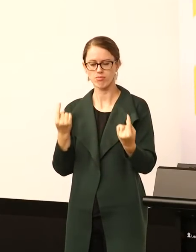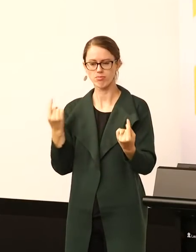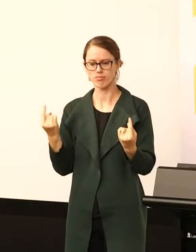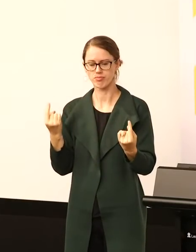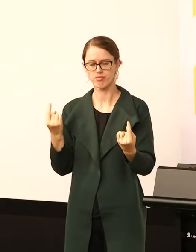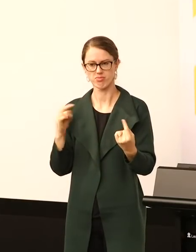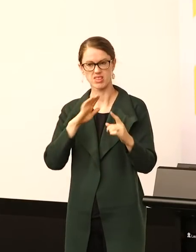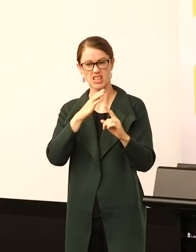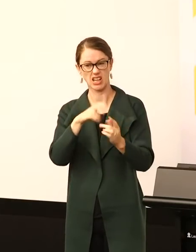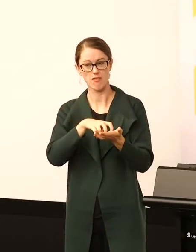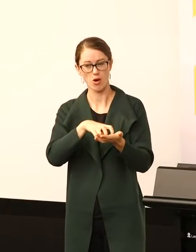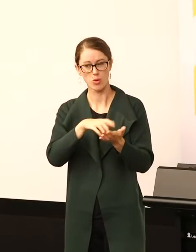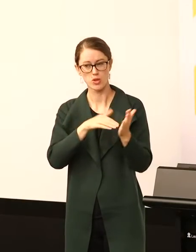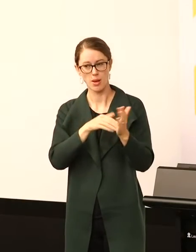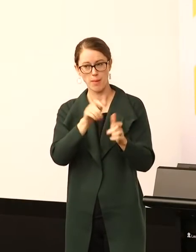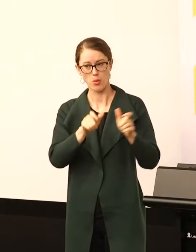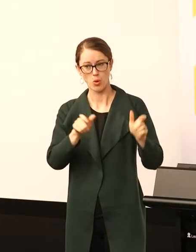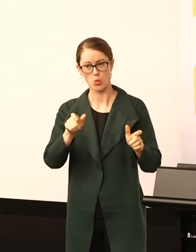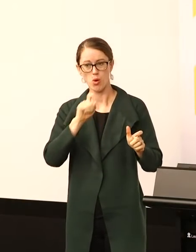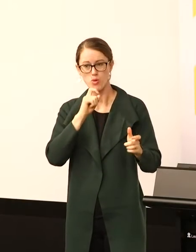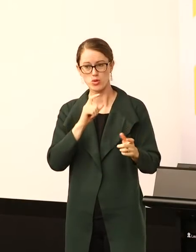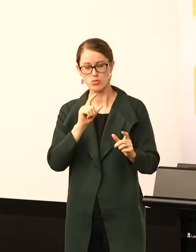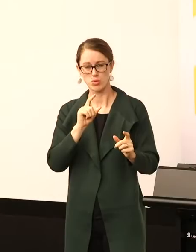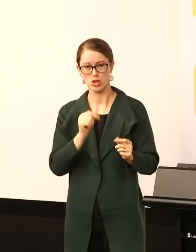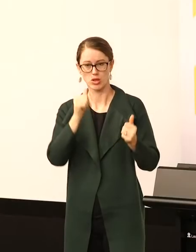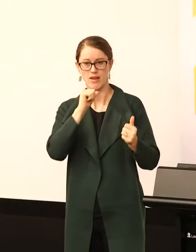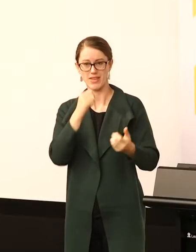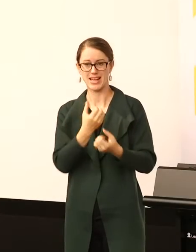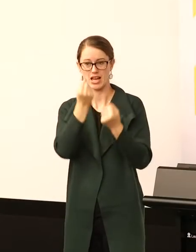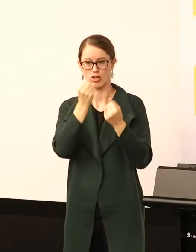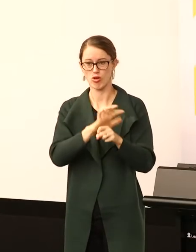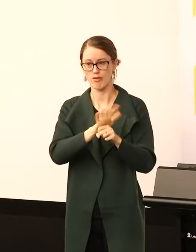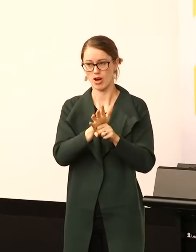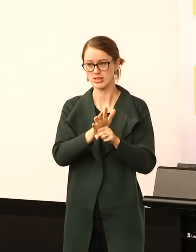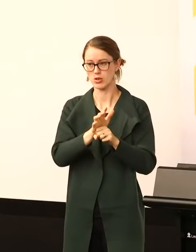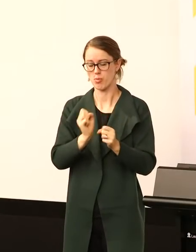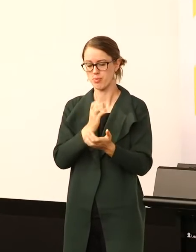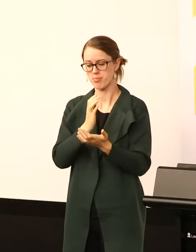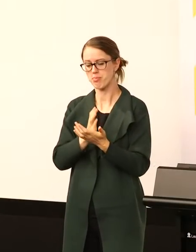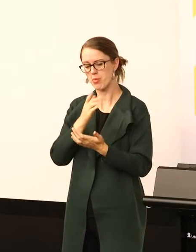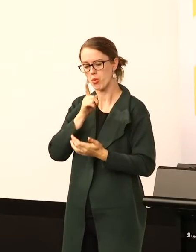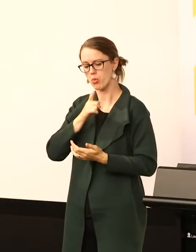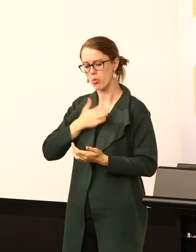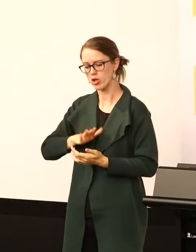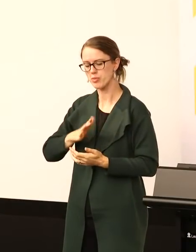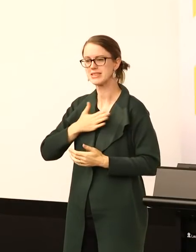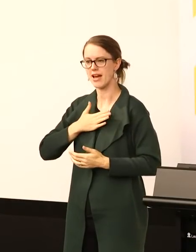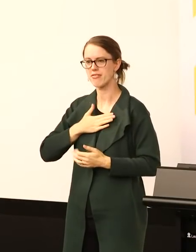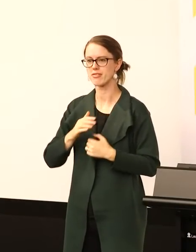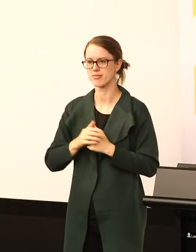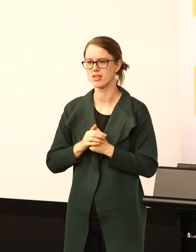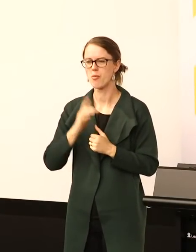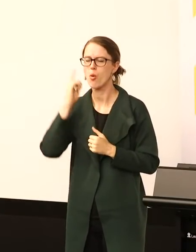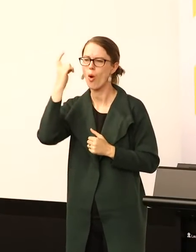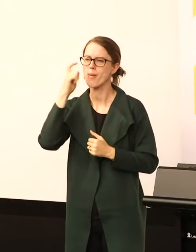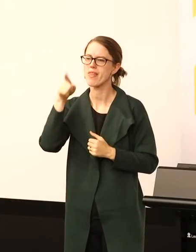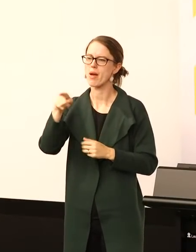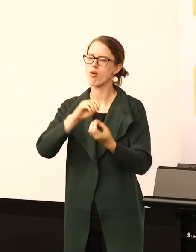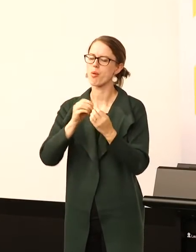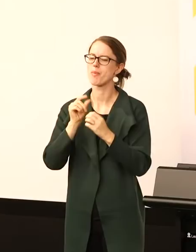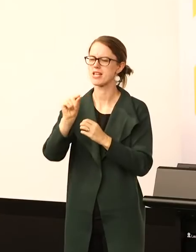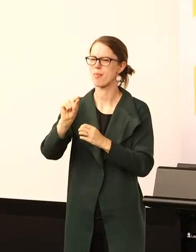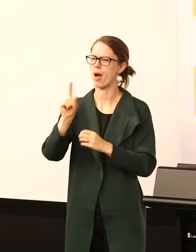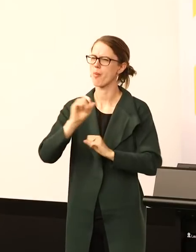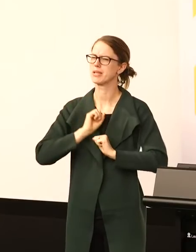particular vulnerable New Zealanders who would not do well if COVID-19 was still circulating in the community. So I think we've crossed that bridge when we get to it, but I'd be